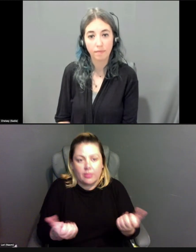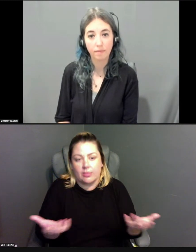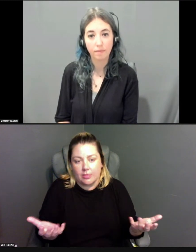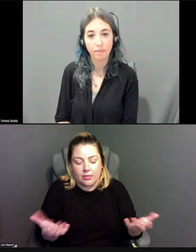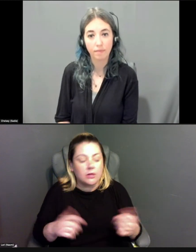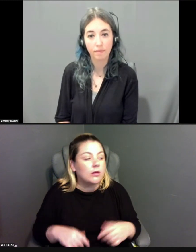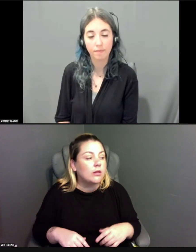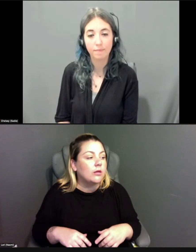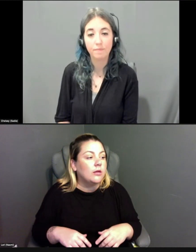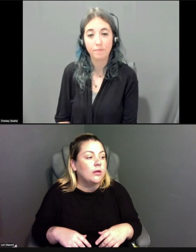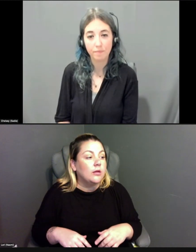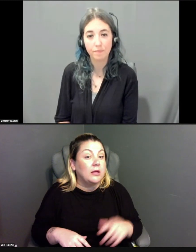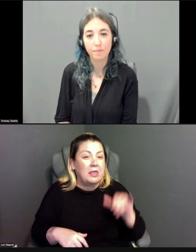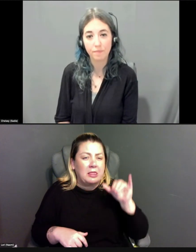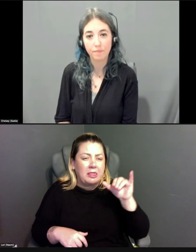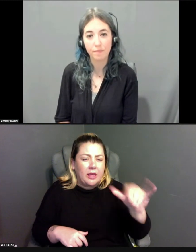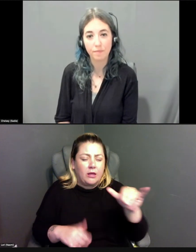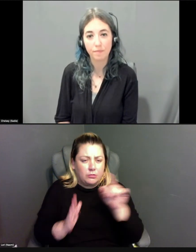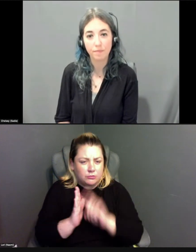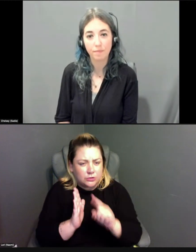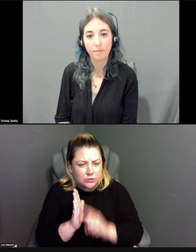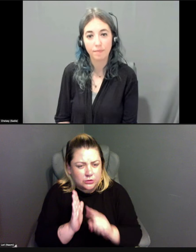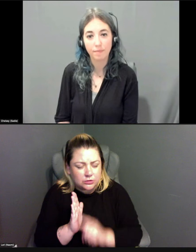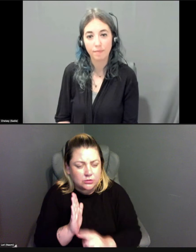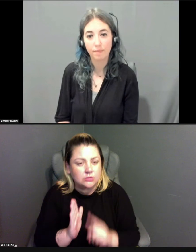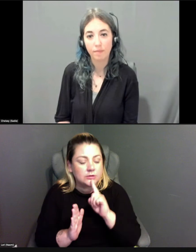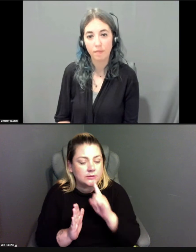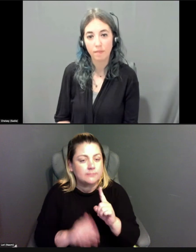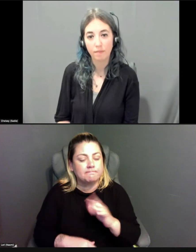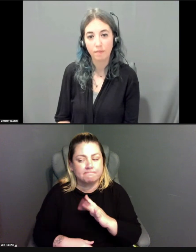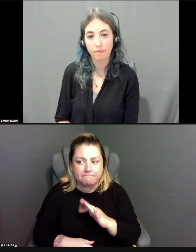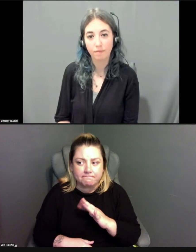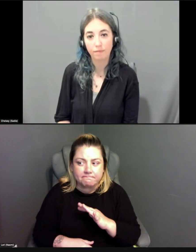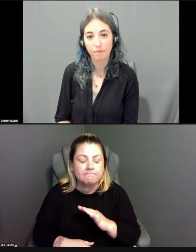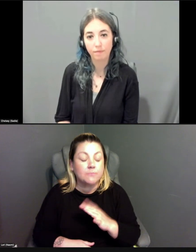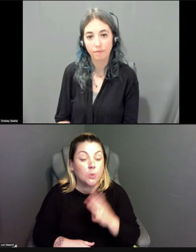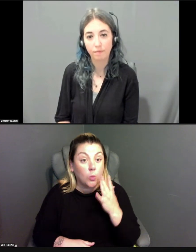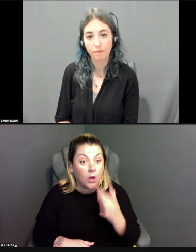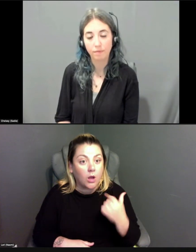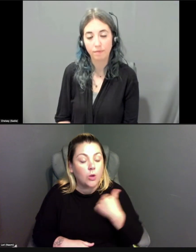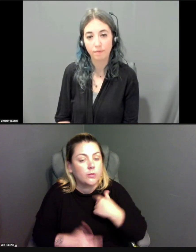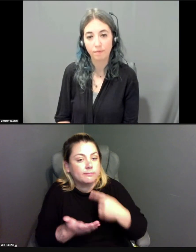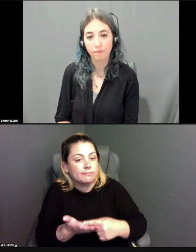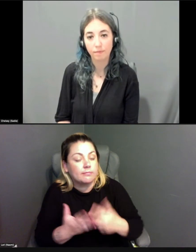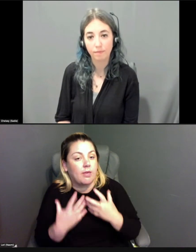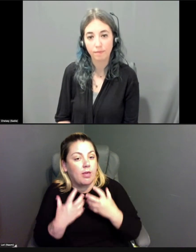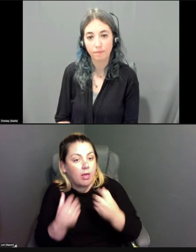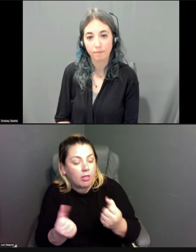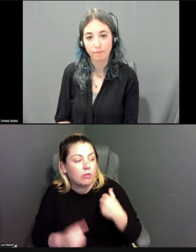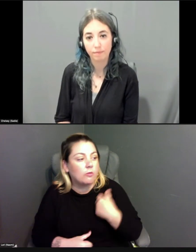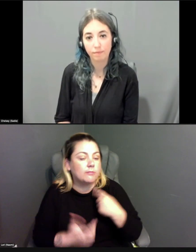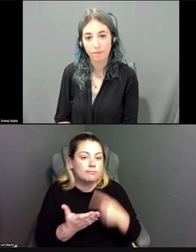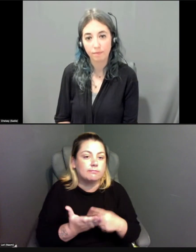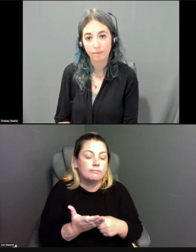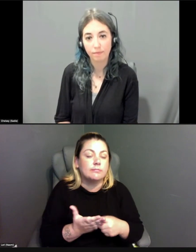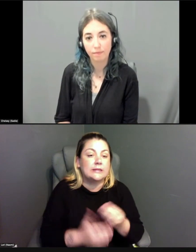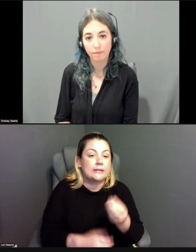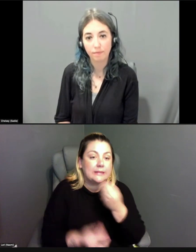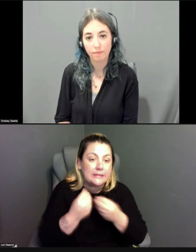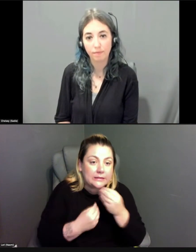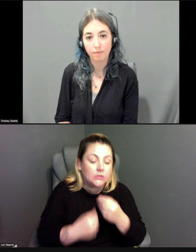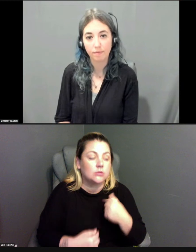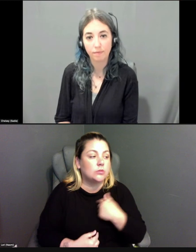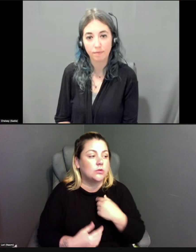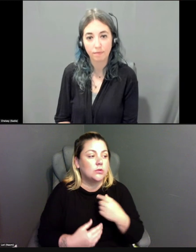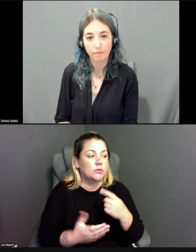what's fascinating is, you know, we talk about health and we talk about diet and exercise and how like